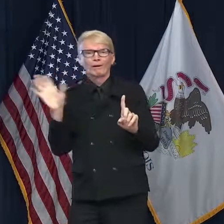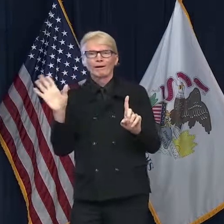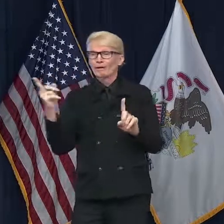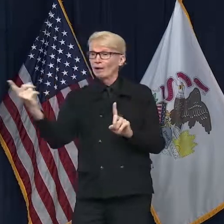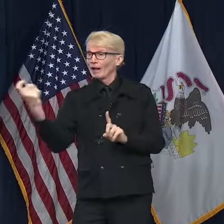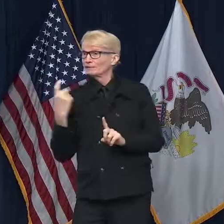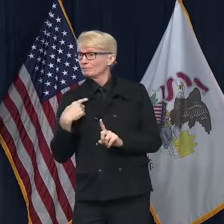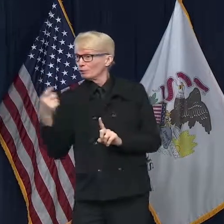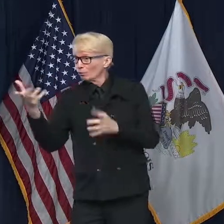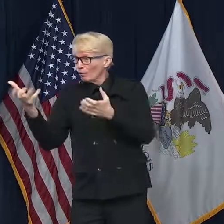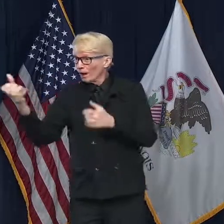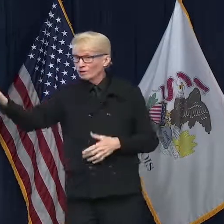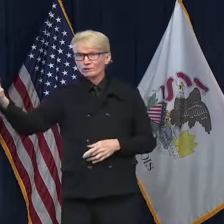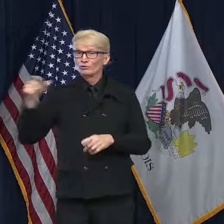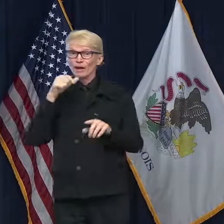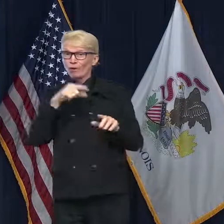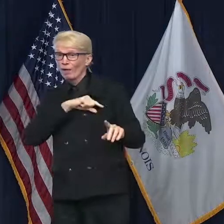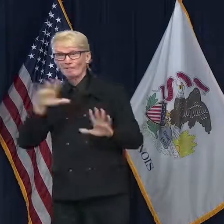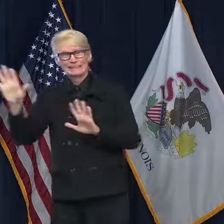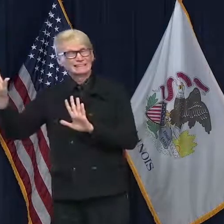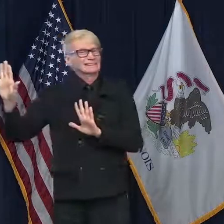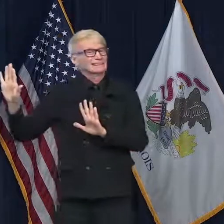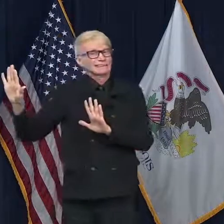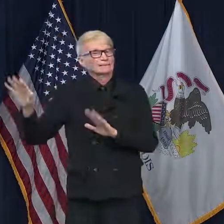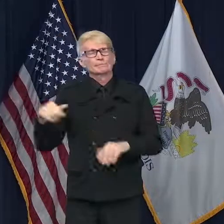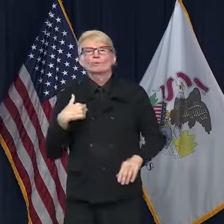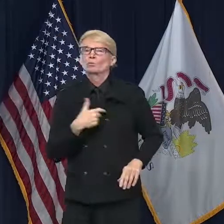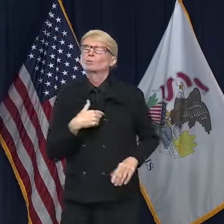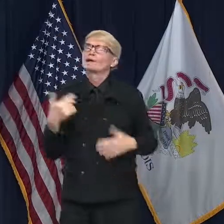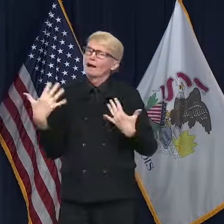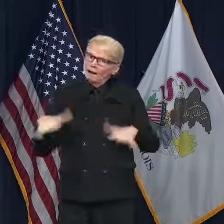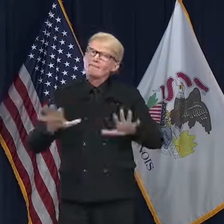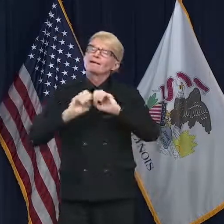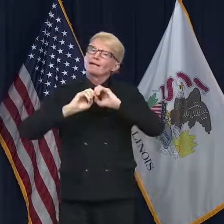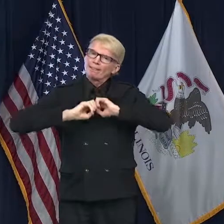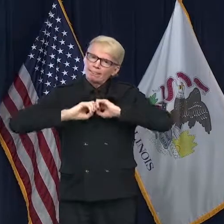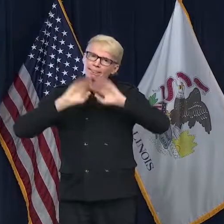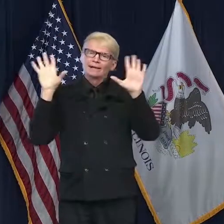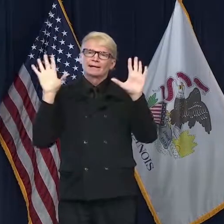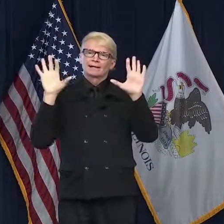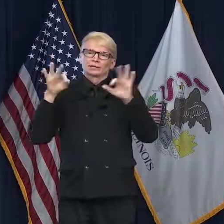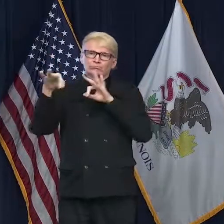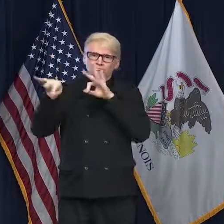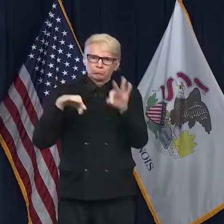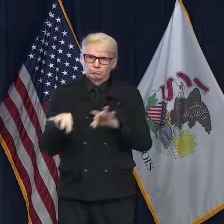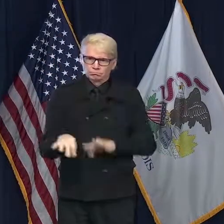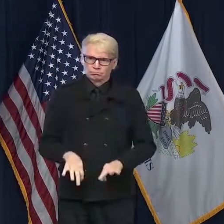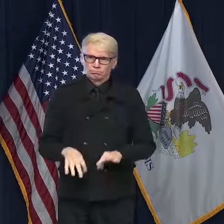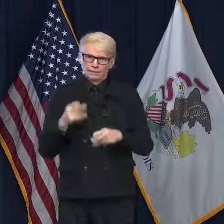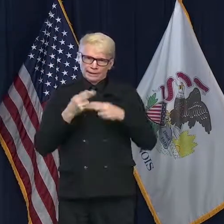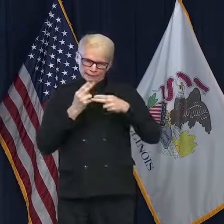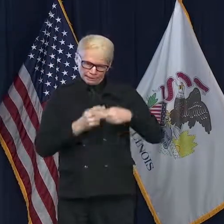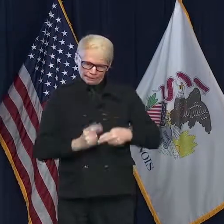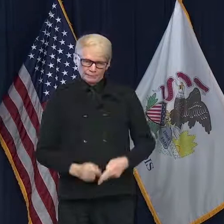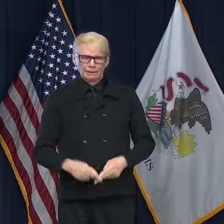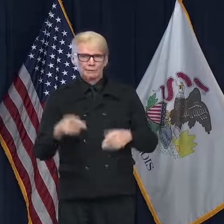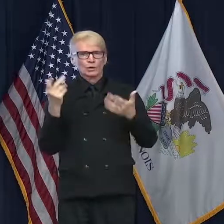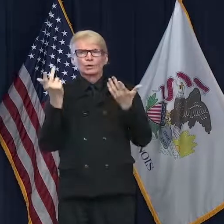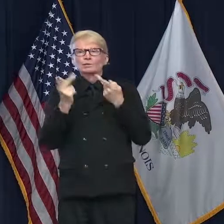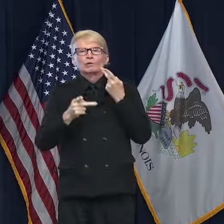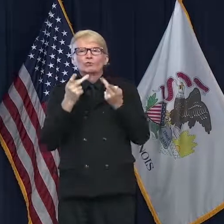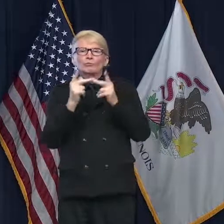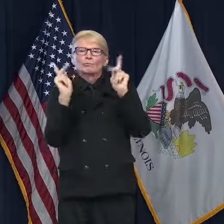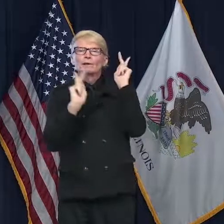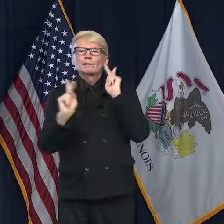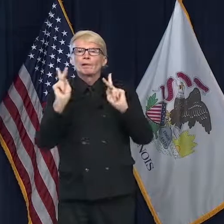requests from other individuals. So we have it clear, and all of the individuals in the state that are supposed to be giving out any of the COVID